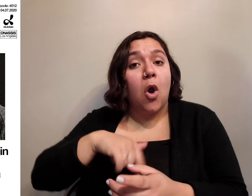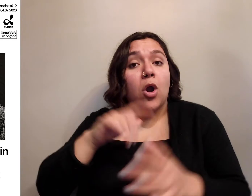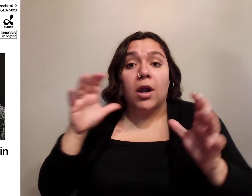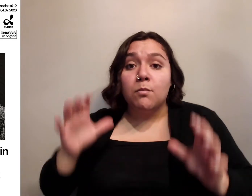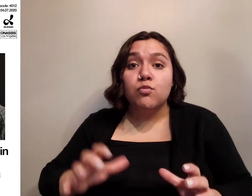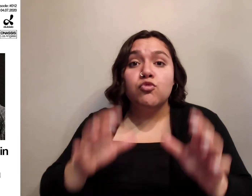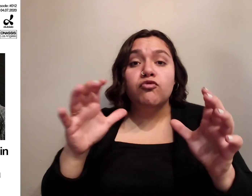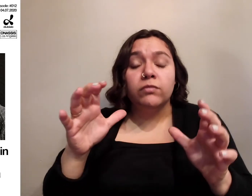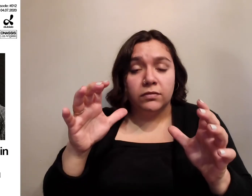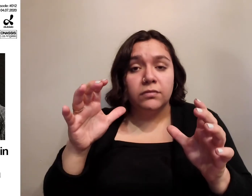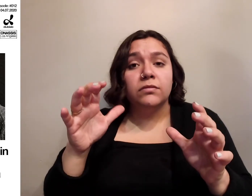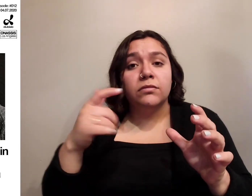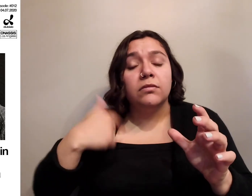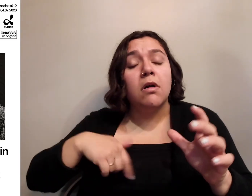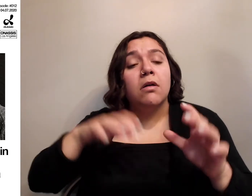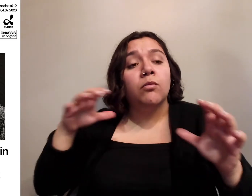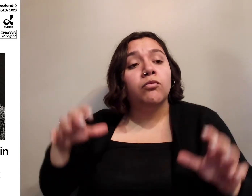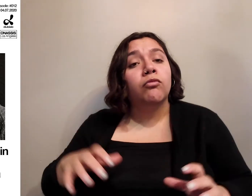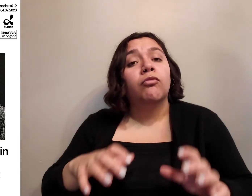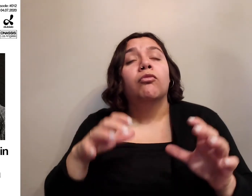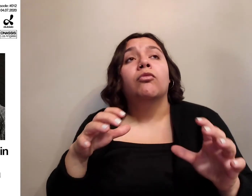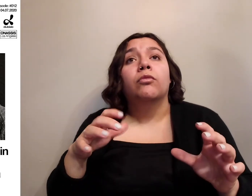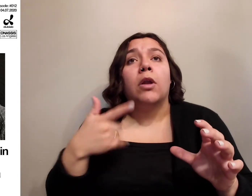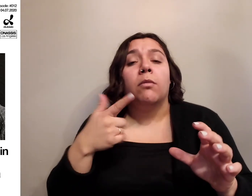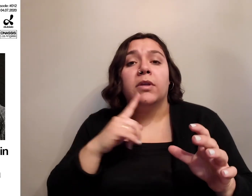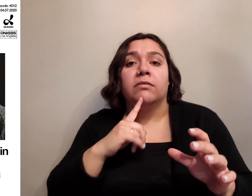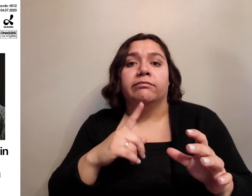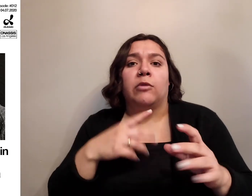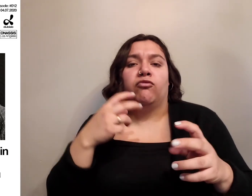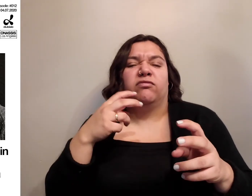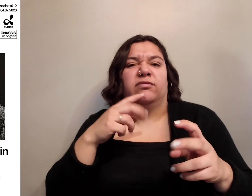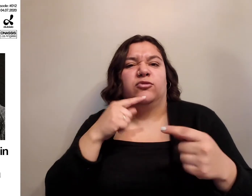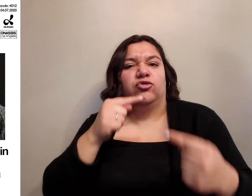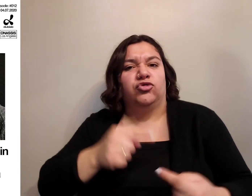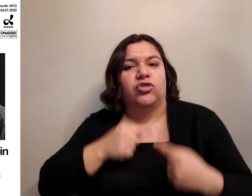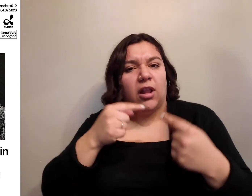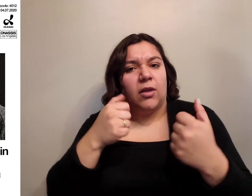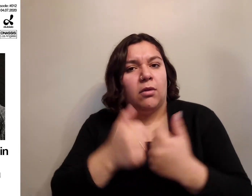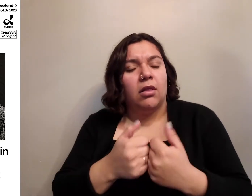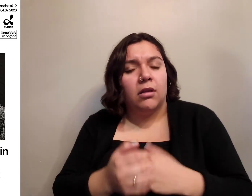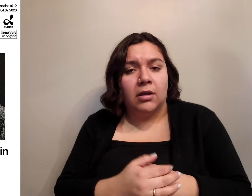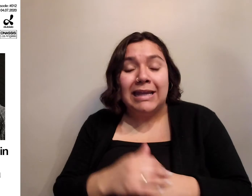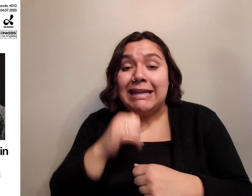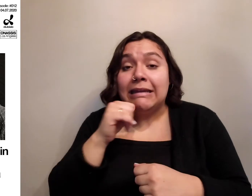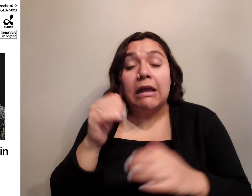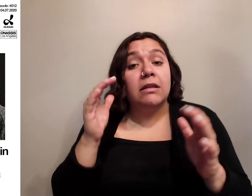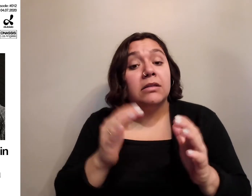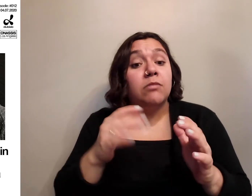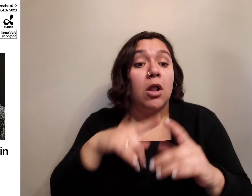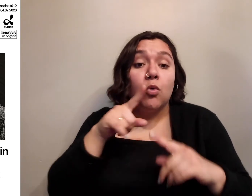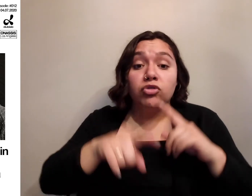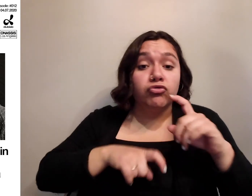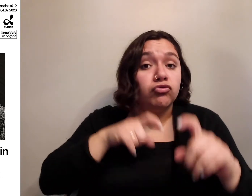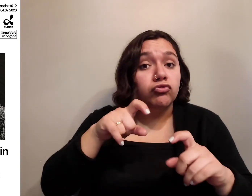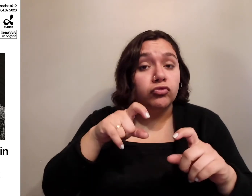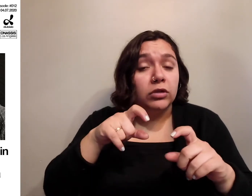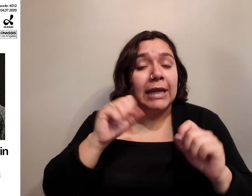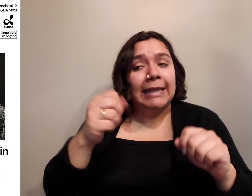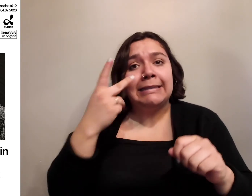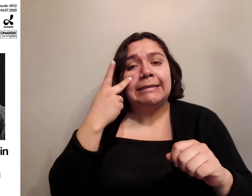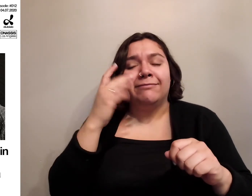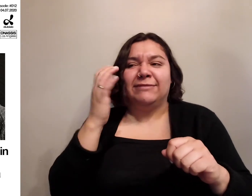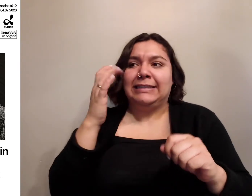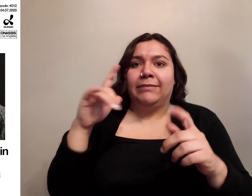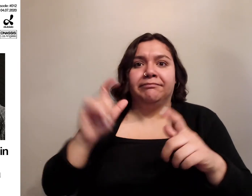movement will be grappling with, not the smaller questions that can seem very